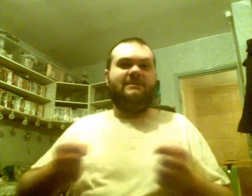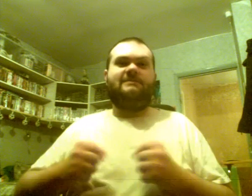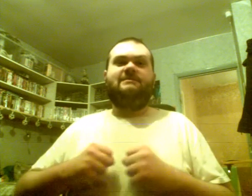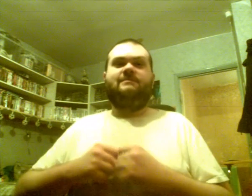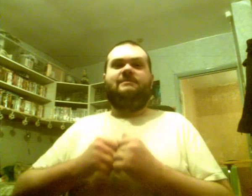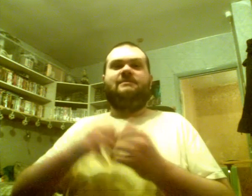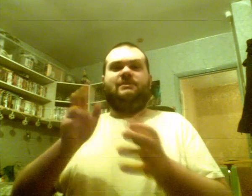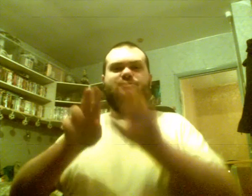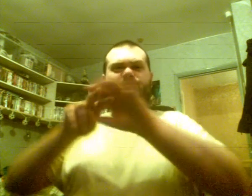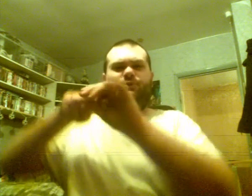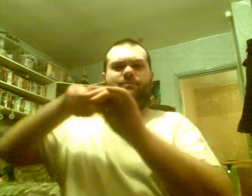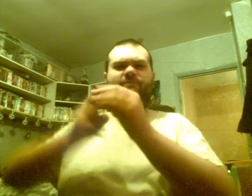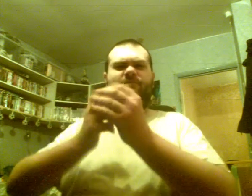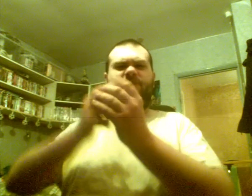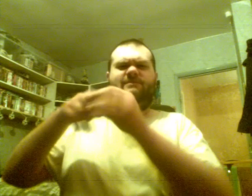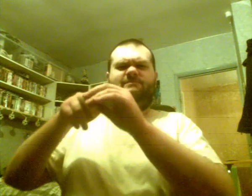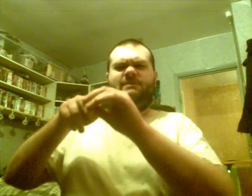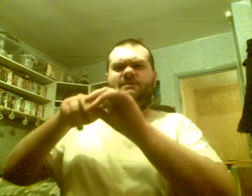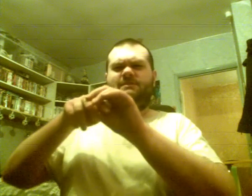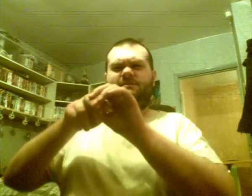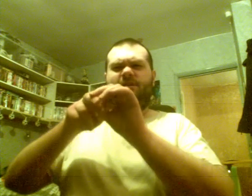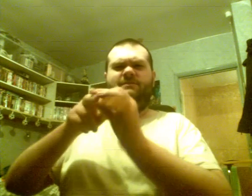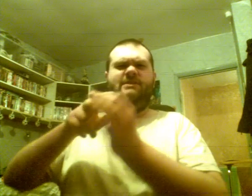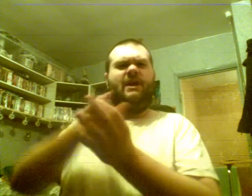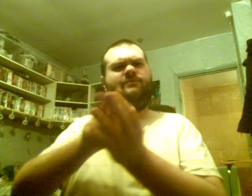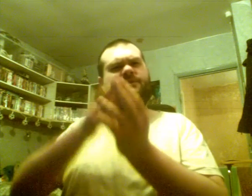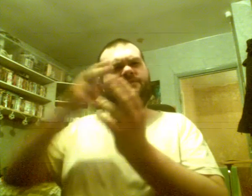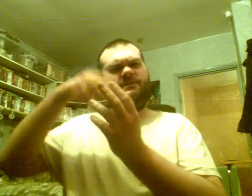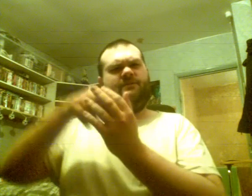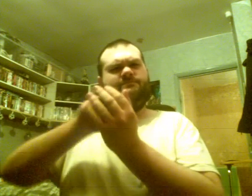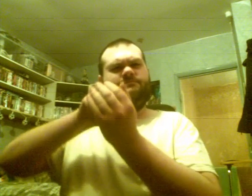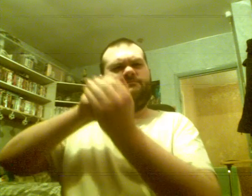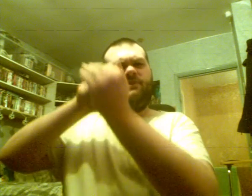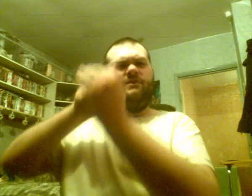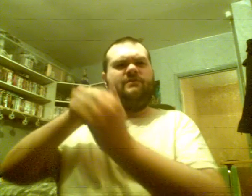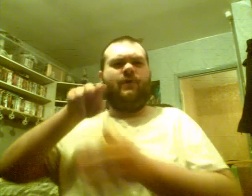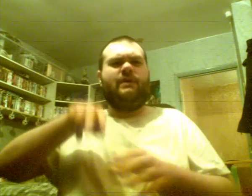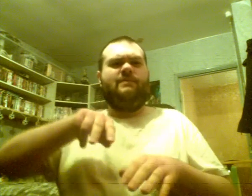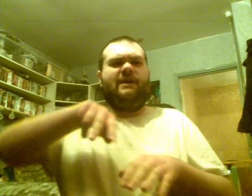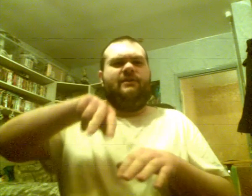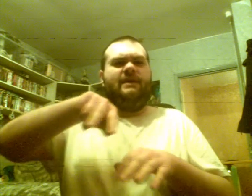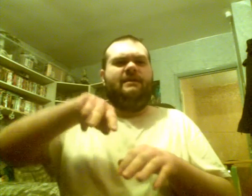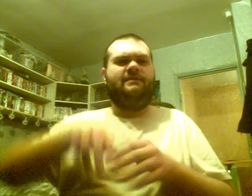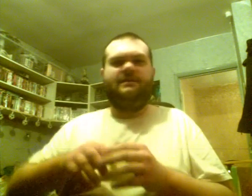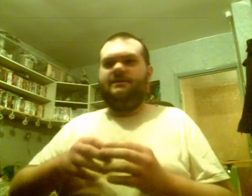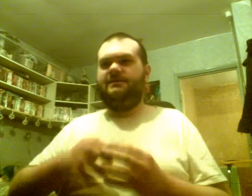it's got two. It's kind of a knife with a forky bit on the end,